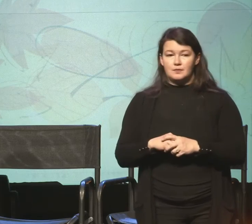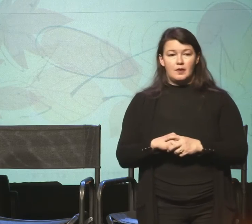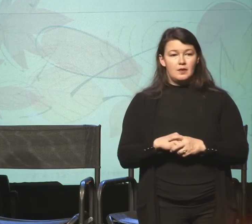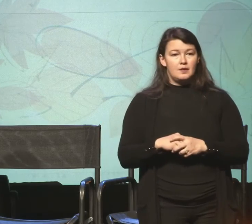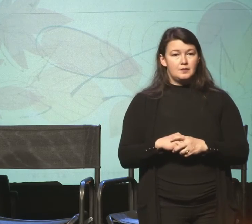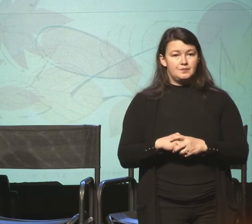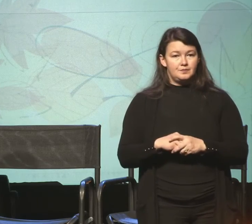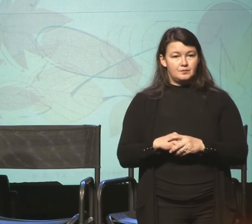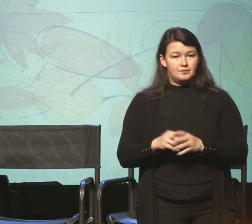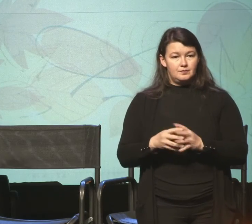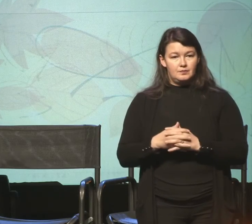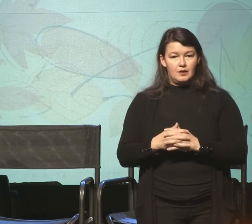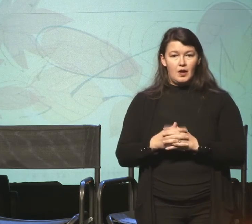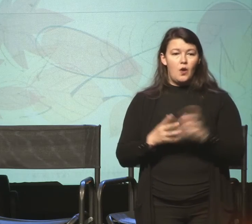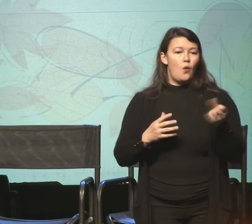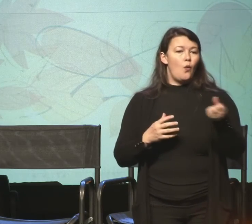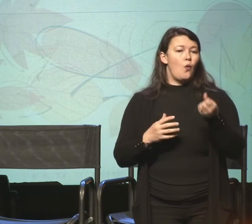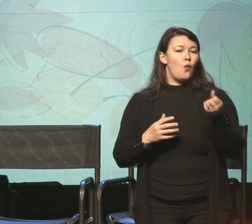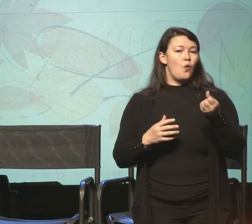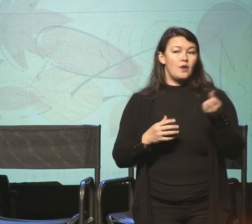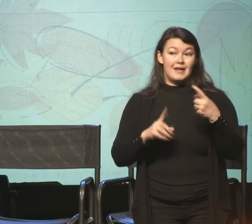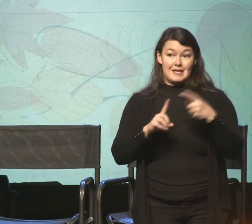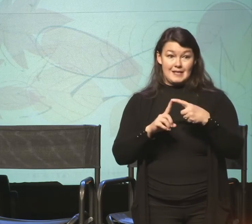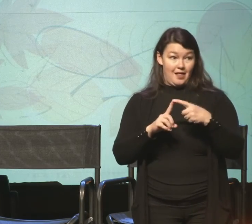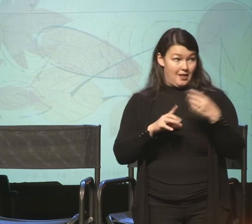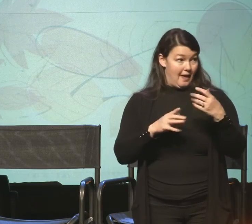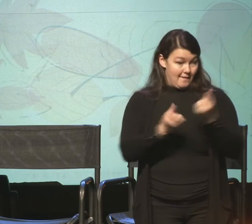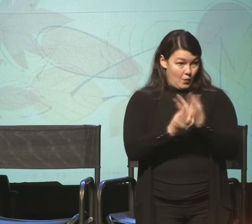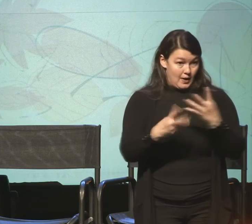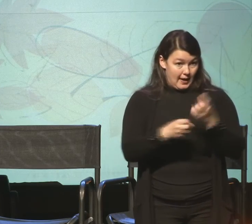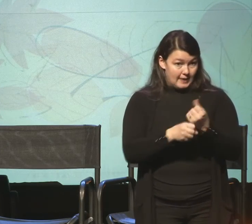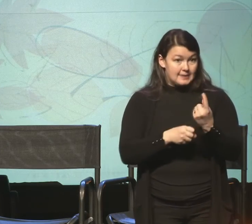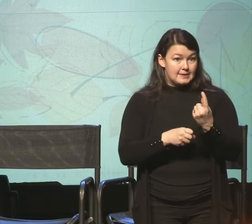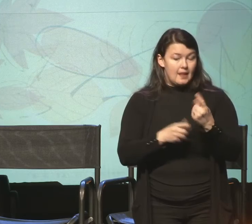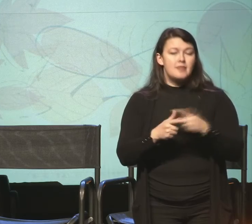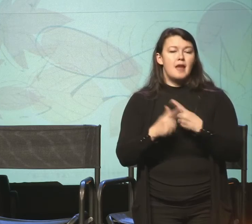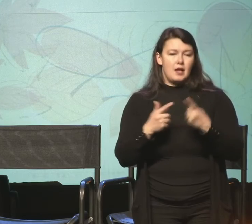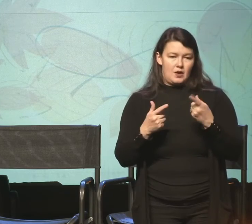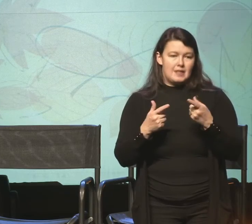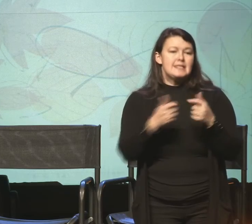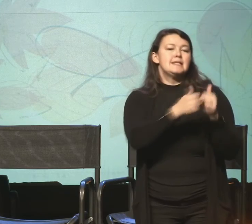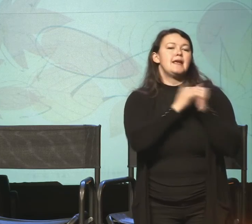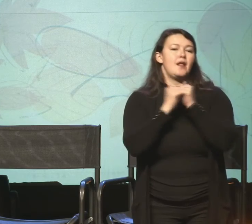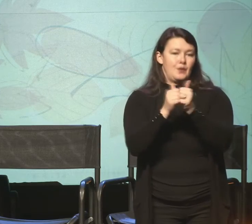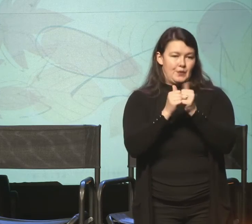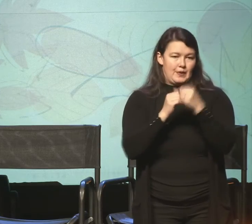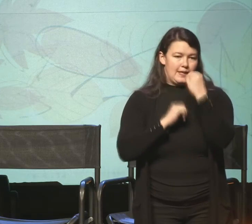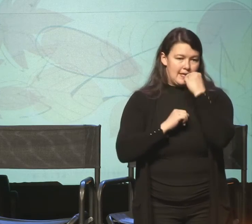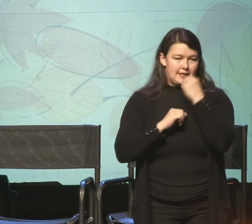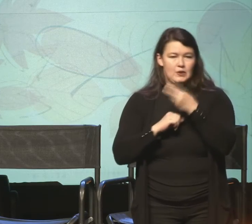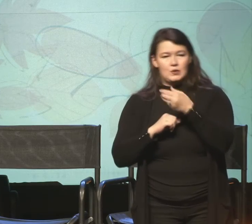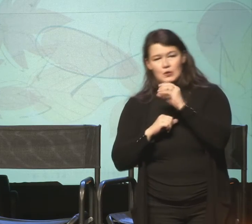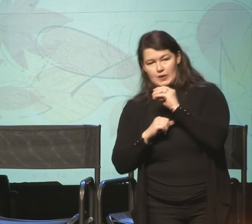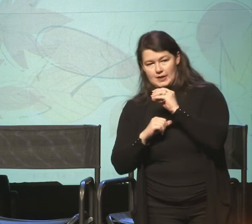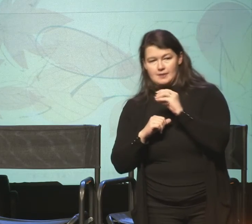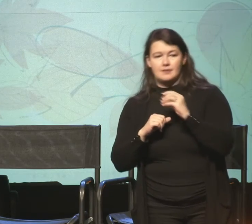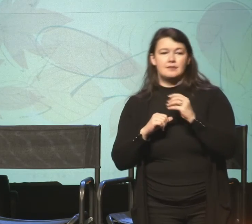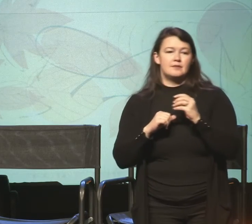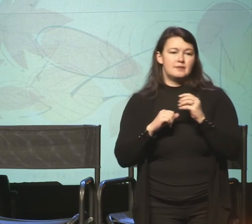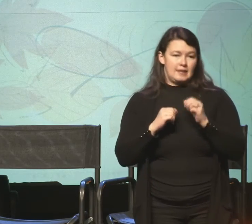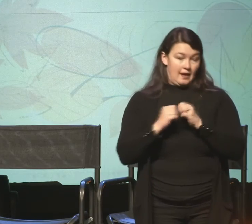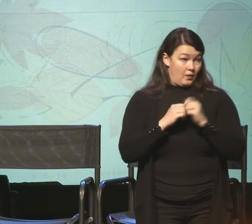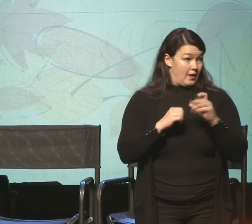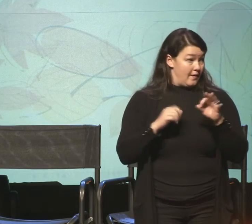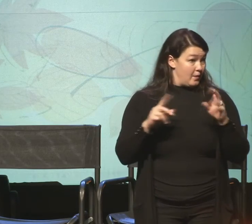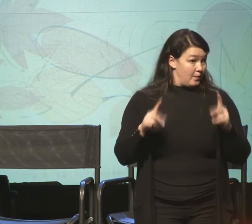and just hold it until when we're all done, and then we'll drink and eat together. If you look around and